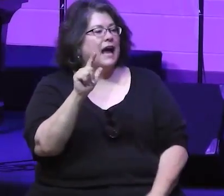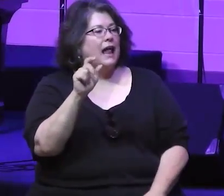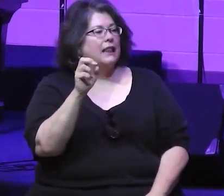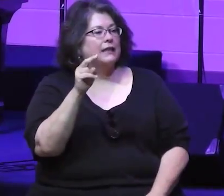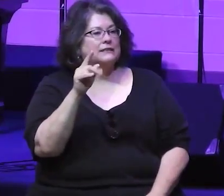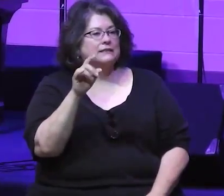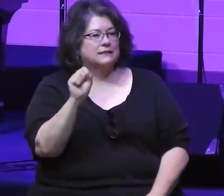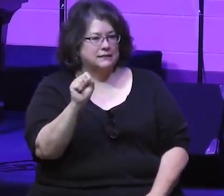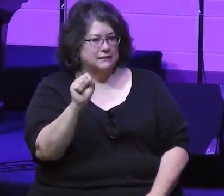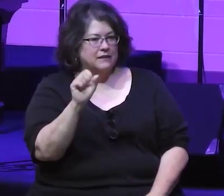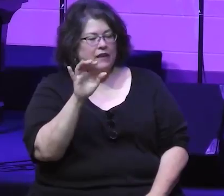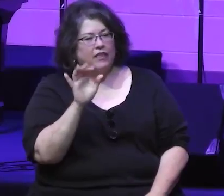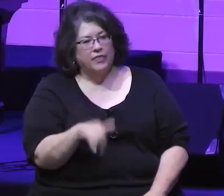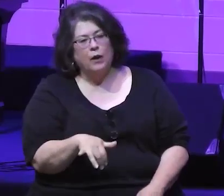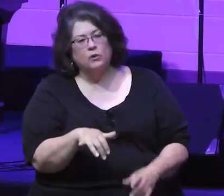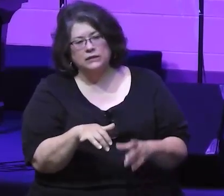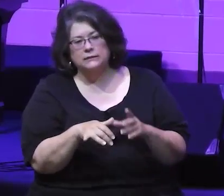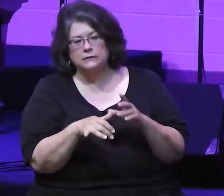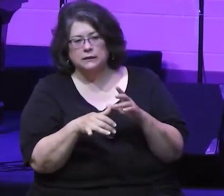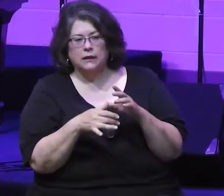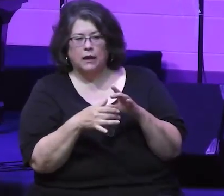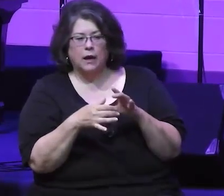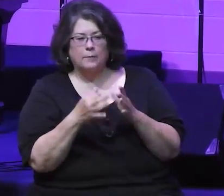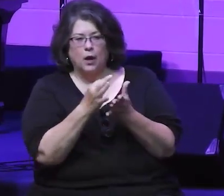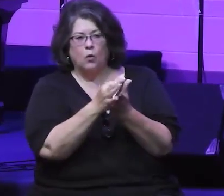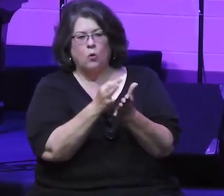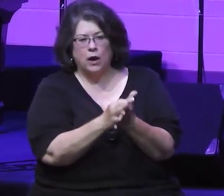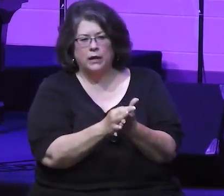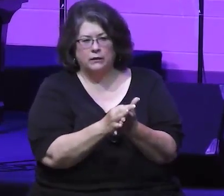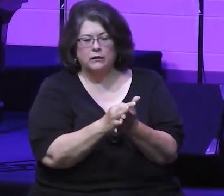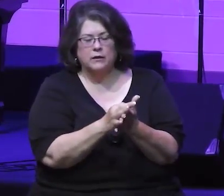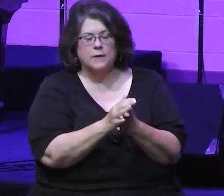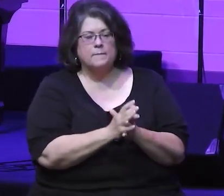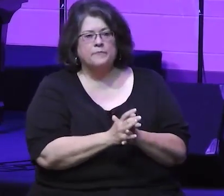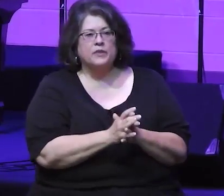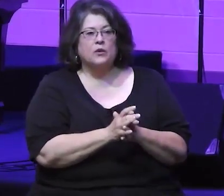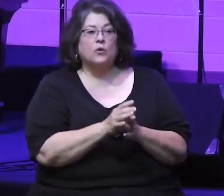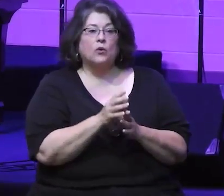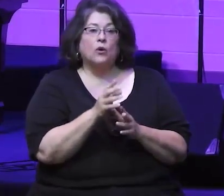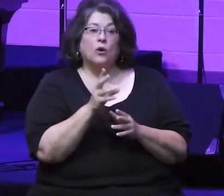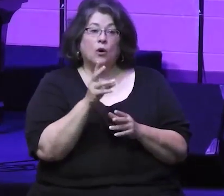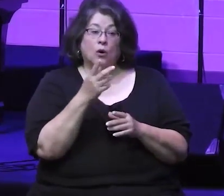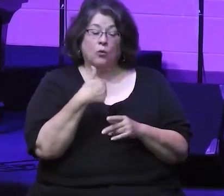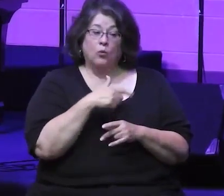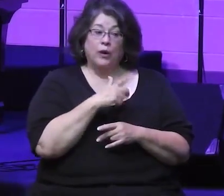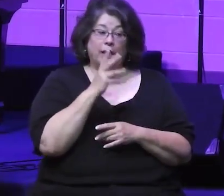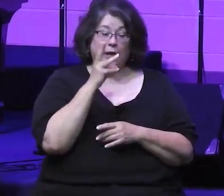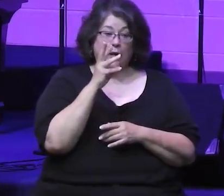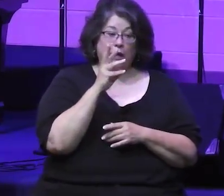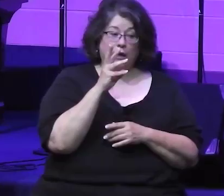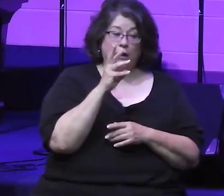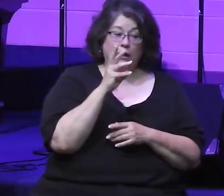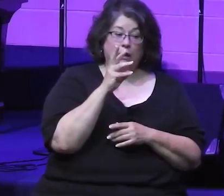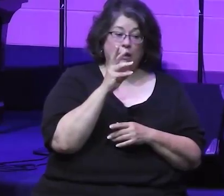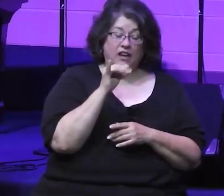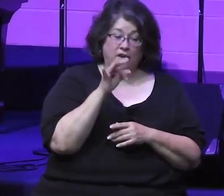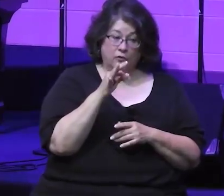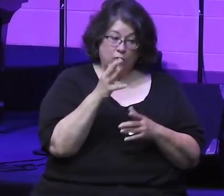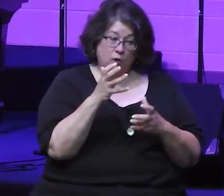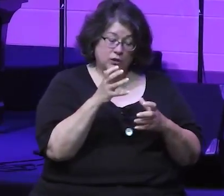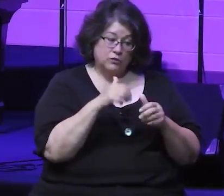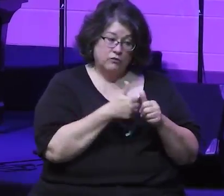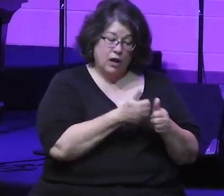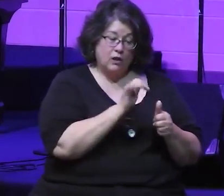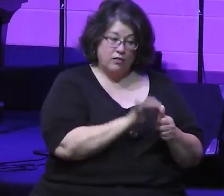interpret, if we just wanted to be very literal in interpreting the Greek, we would say that he gave 5 talents of gold,